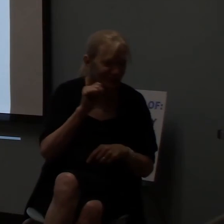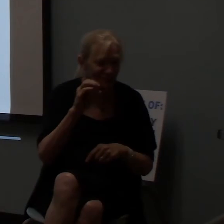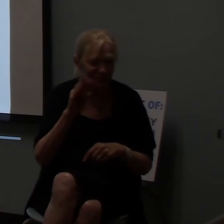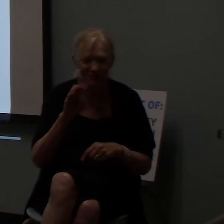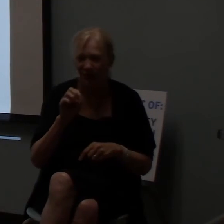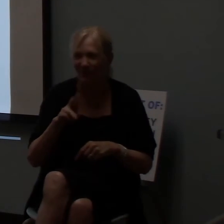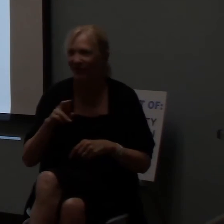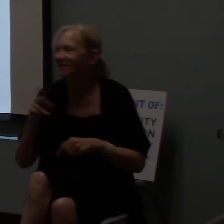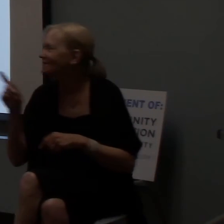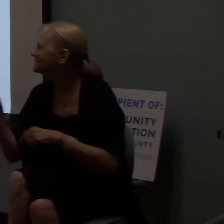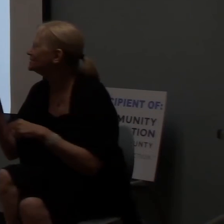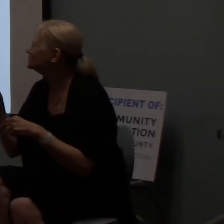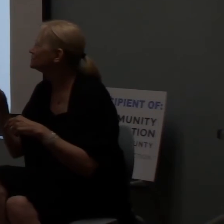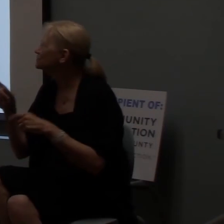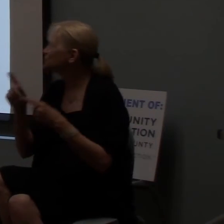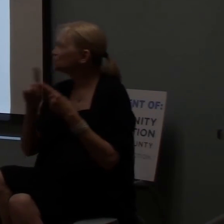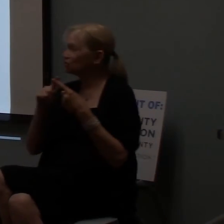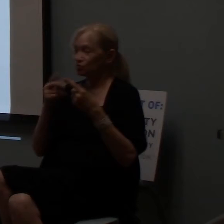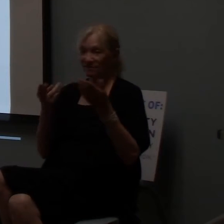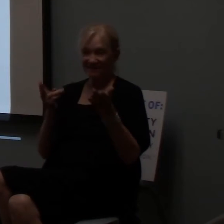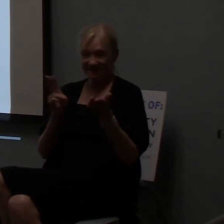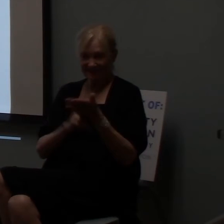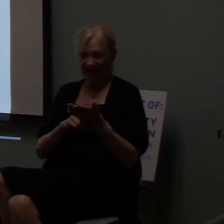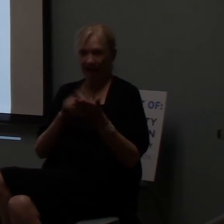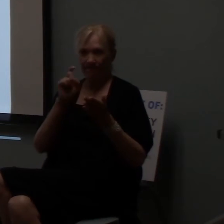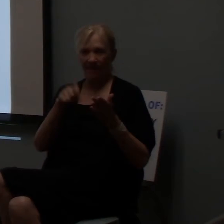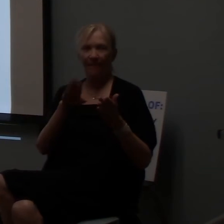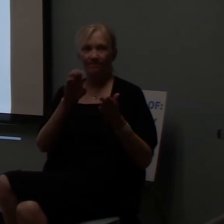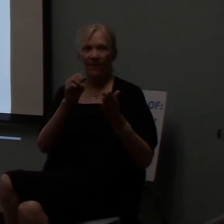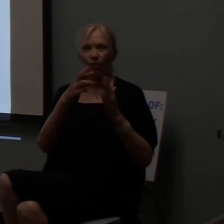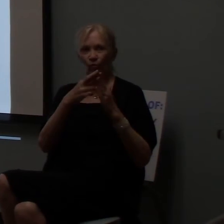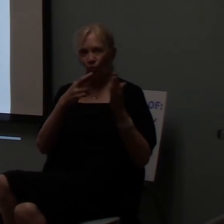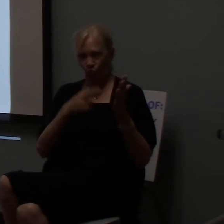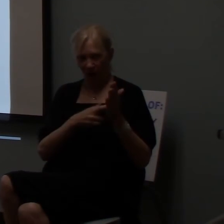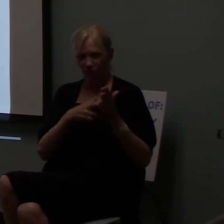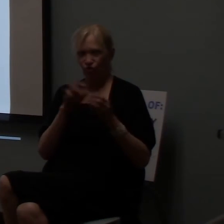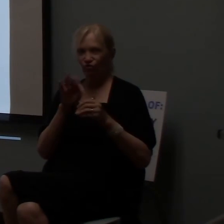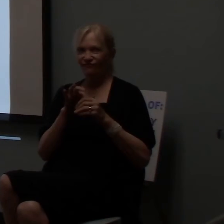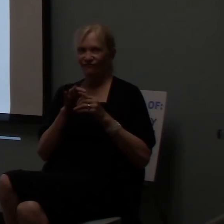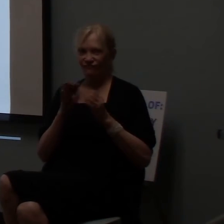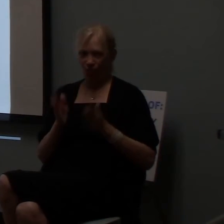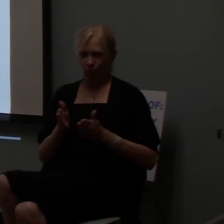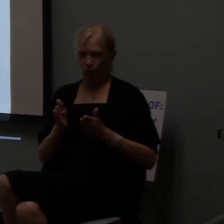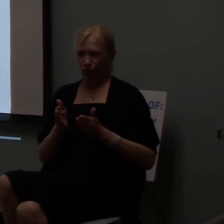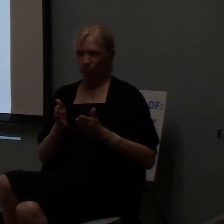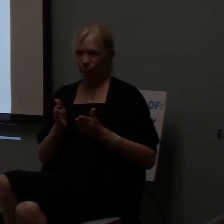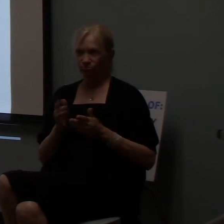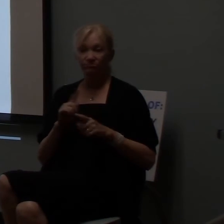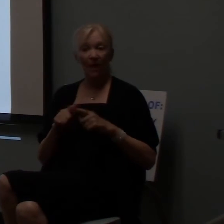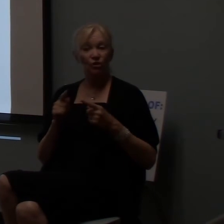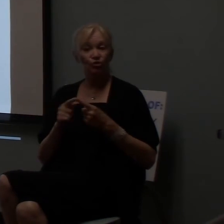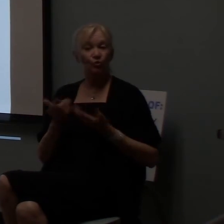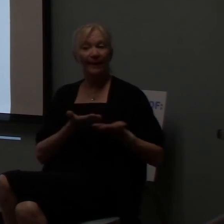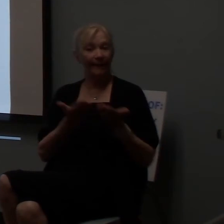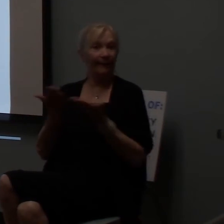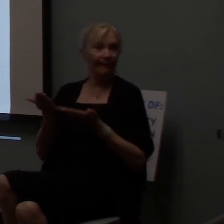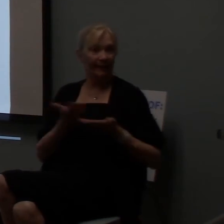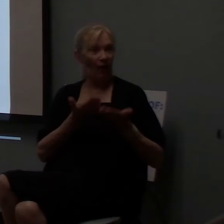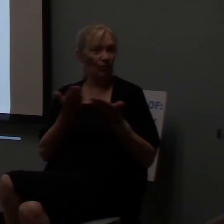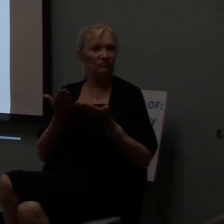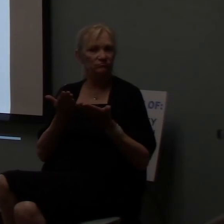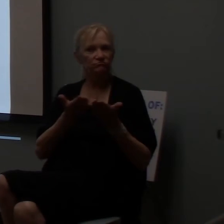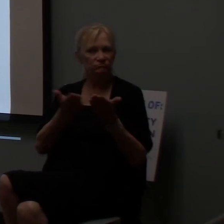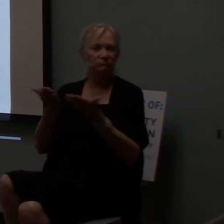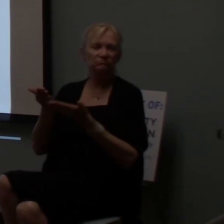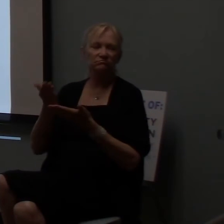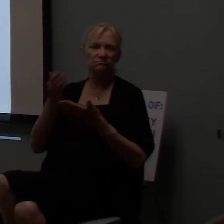to be. To sign the petition, you have to be a registered voter in Boulder County. And as I say, it is